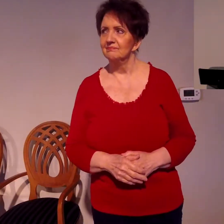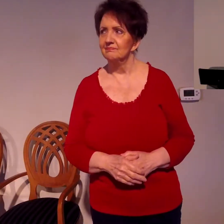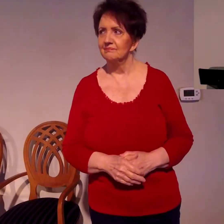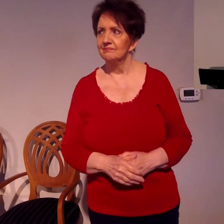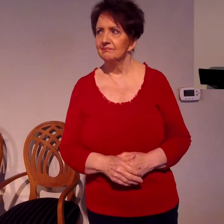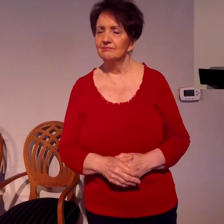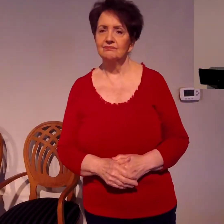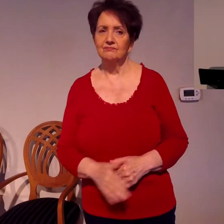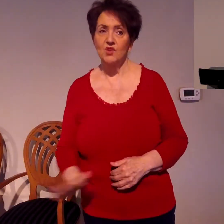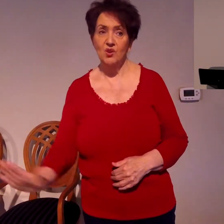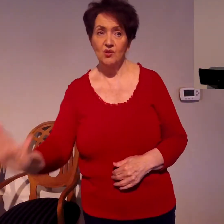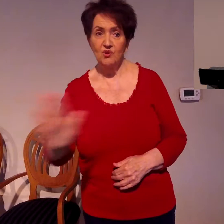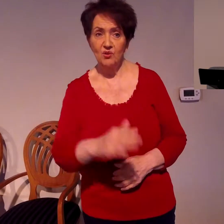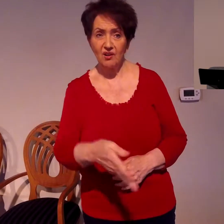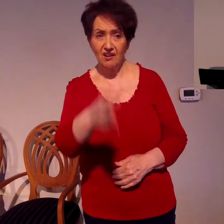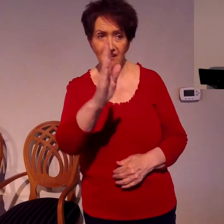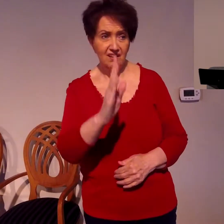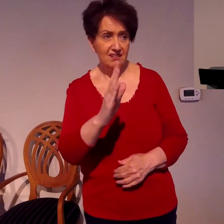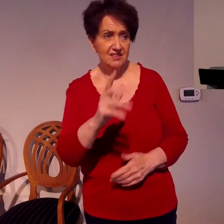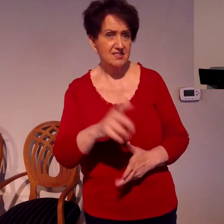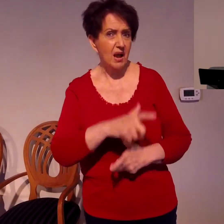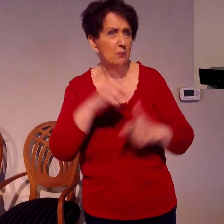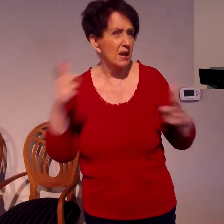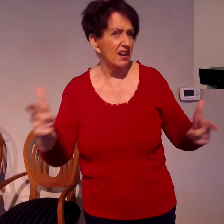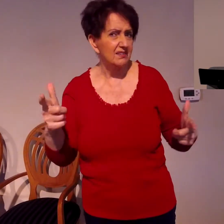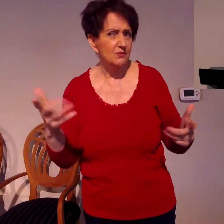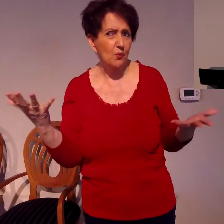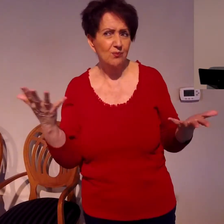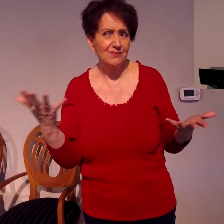big is your God?